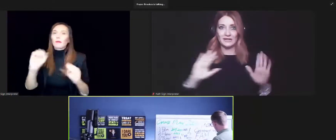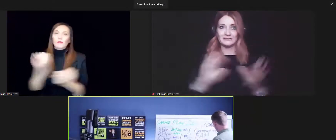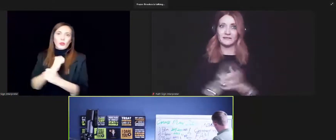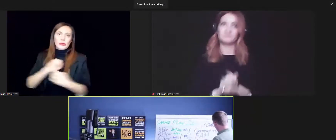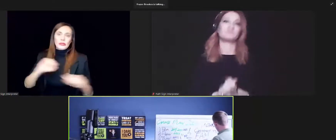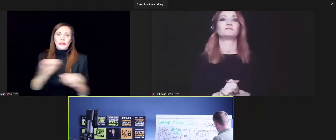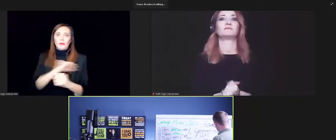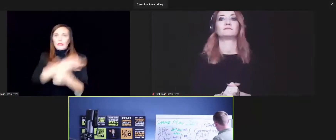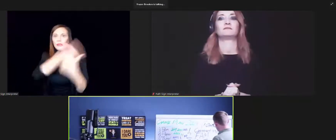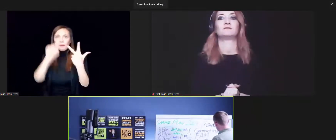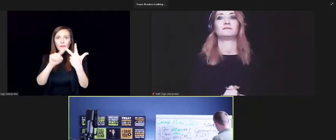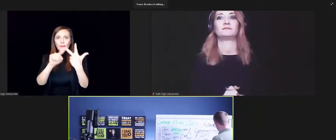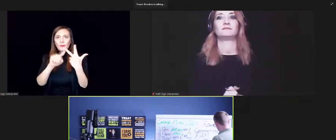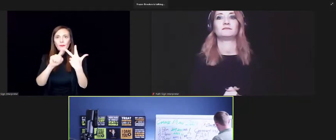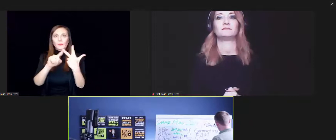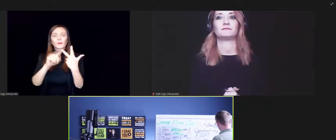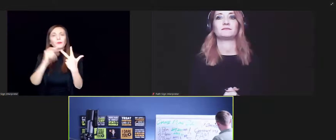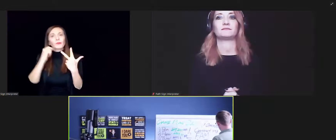the